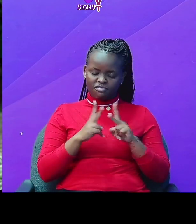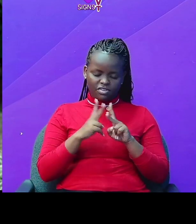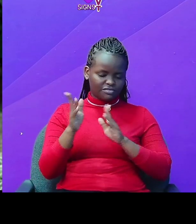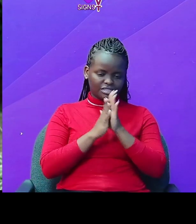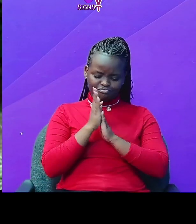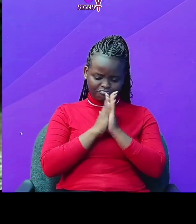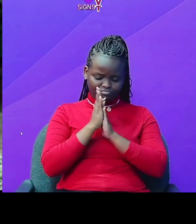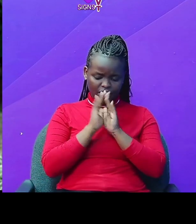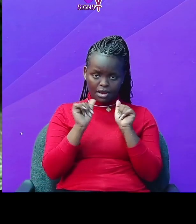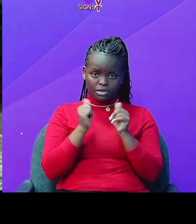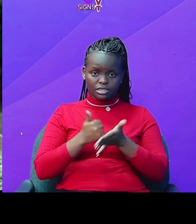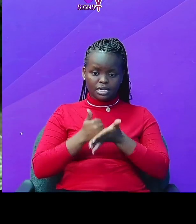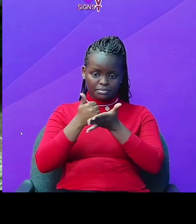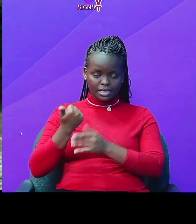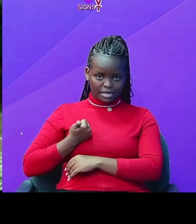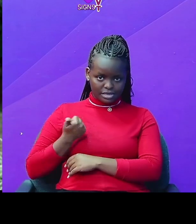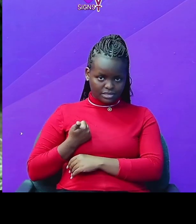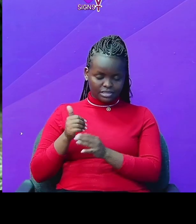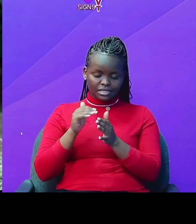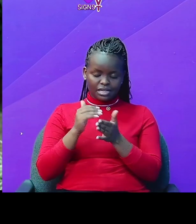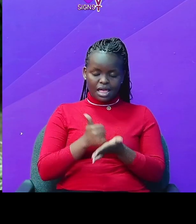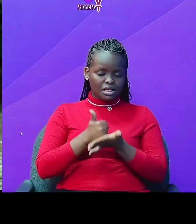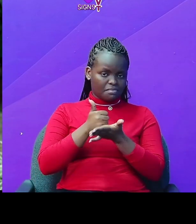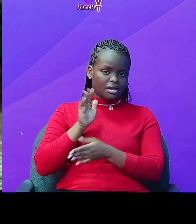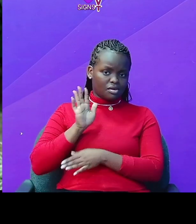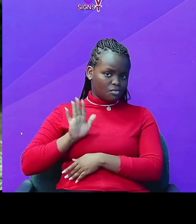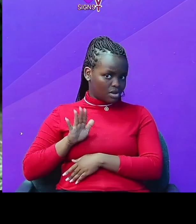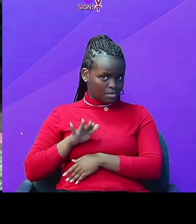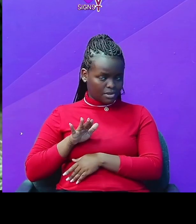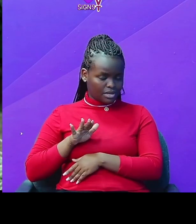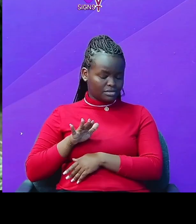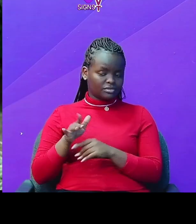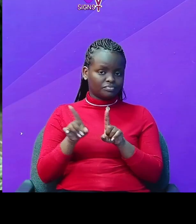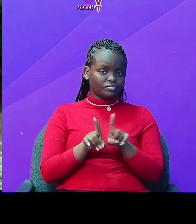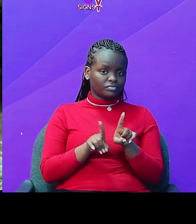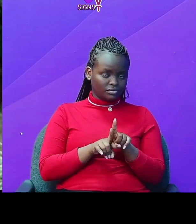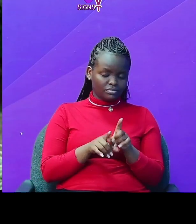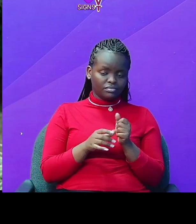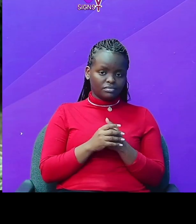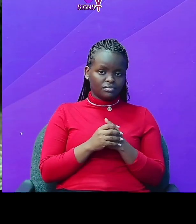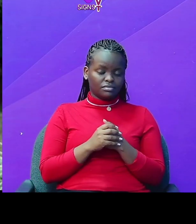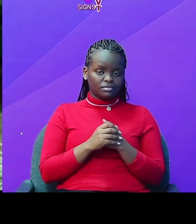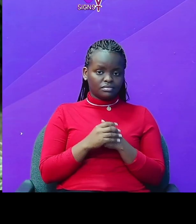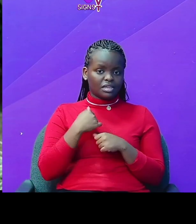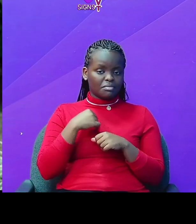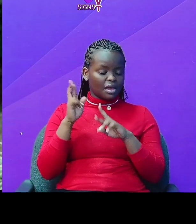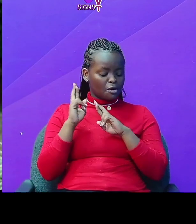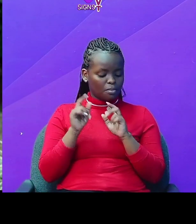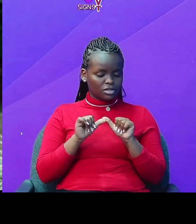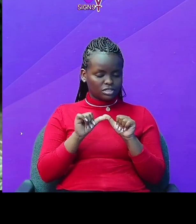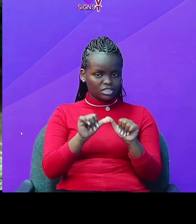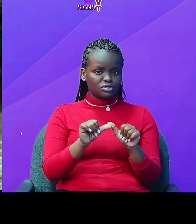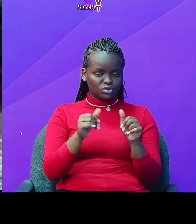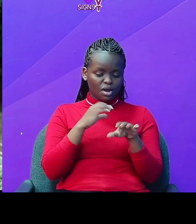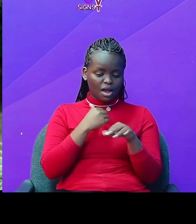about helping girls. I'm very passionate about helping women in general. So I hope I will continue to have